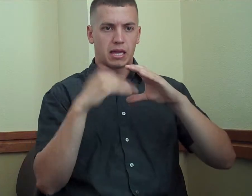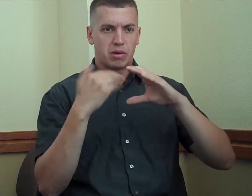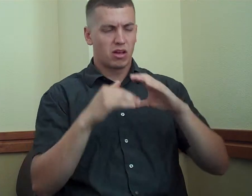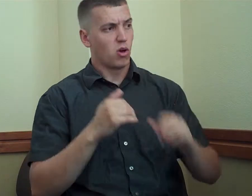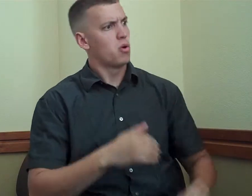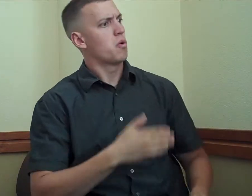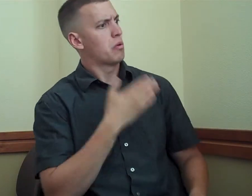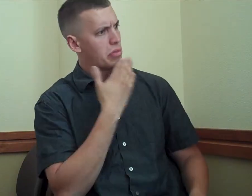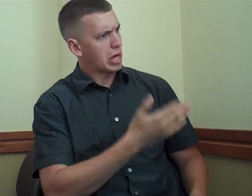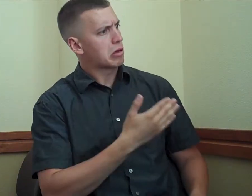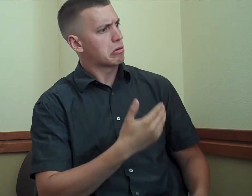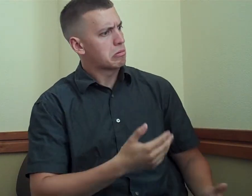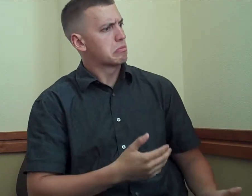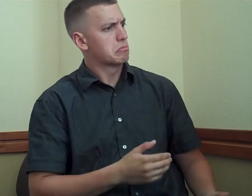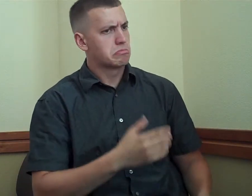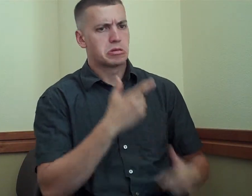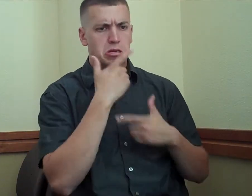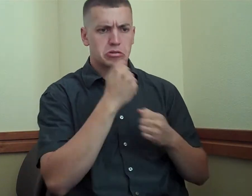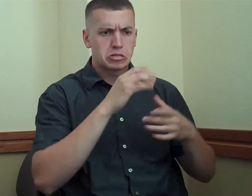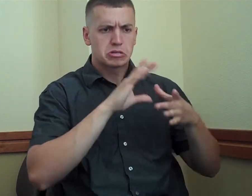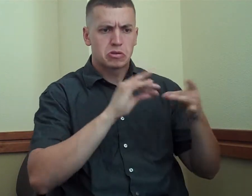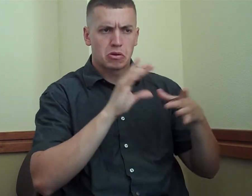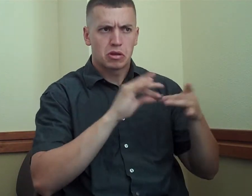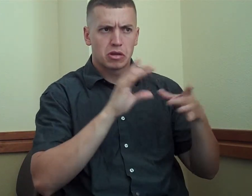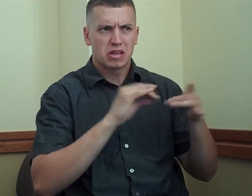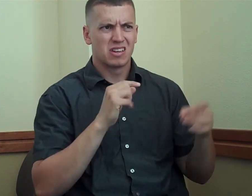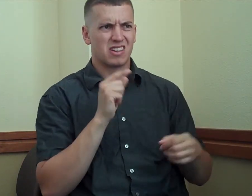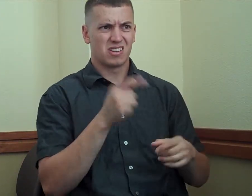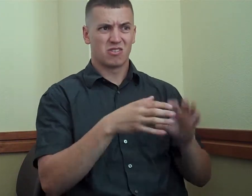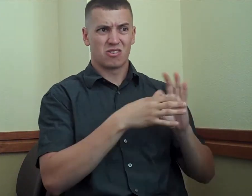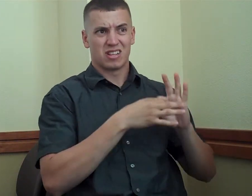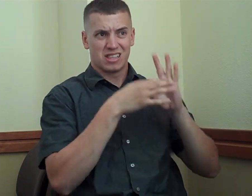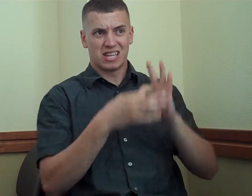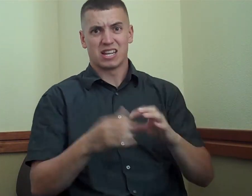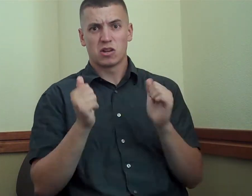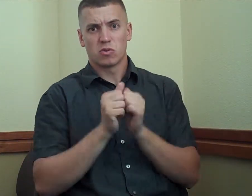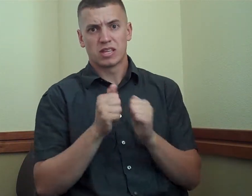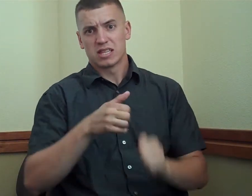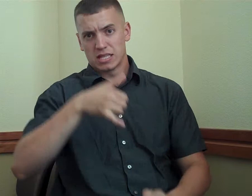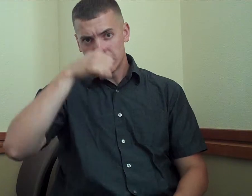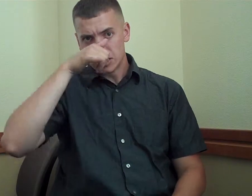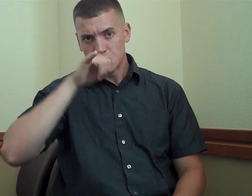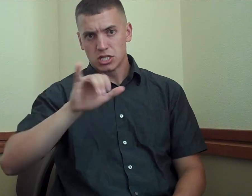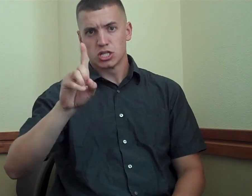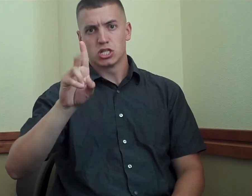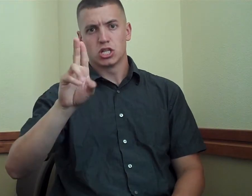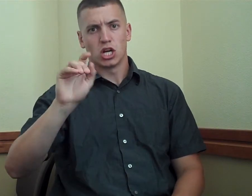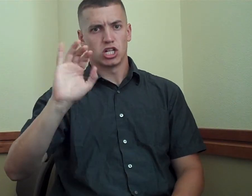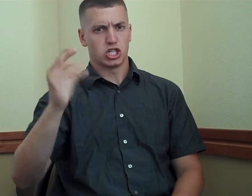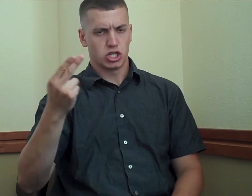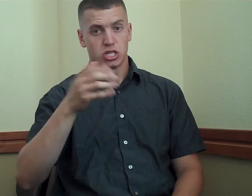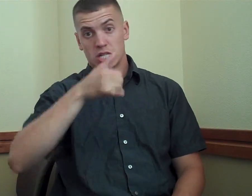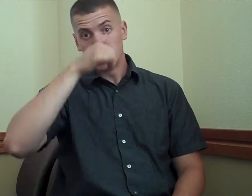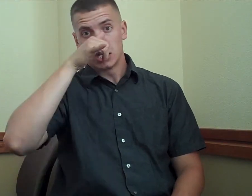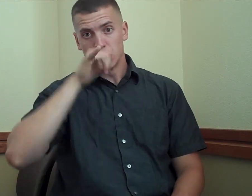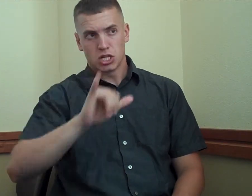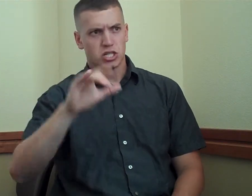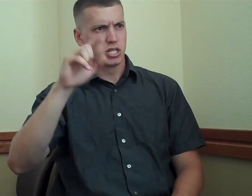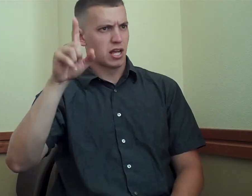what an interesting story. Are you in any way related to the Dutch government? I thought that was really weird, as if the Dutch government sends emails to